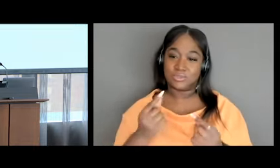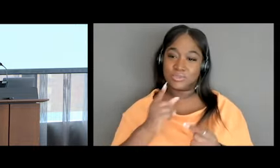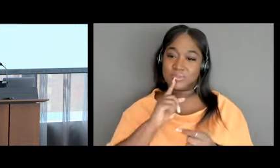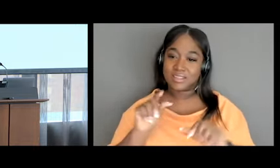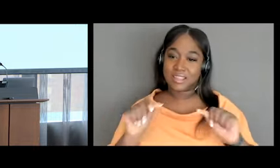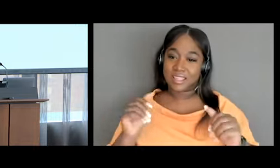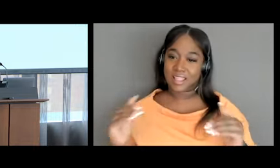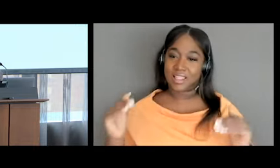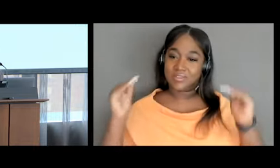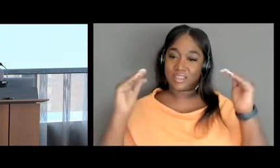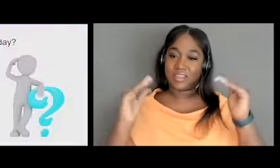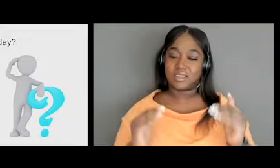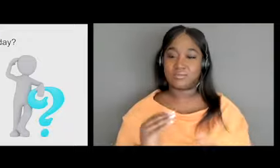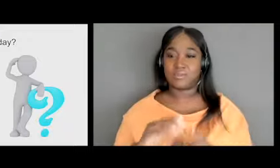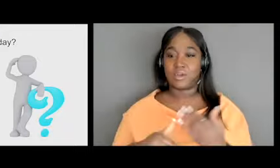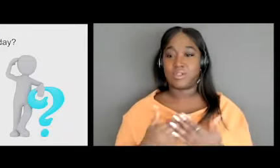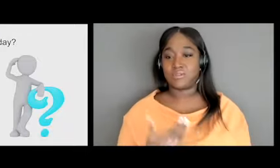So I'm going to ask if there are any loose